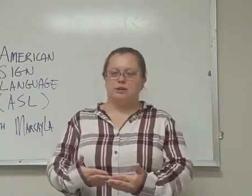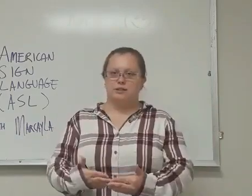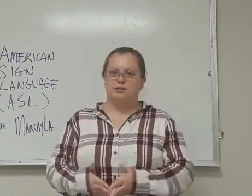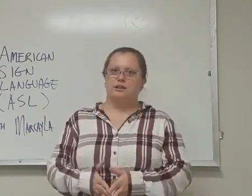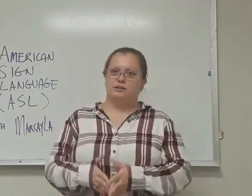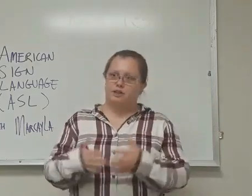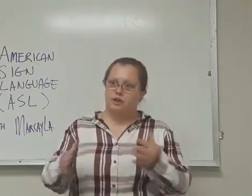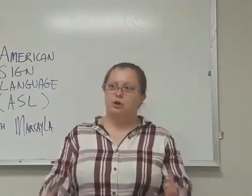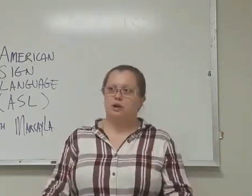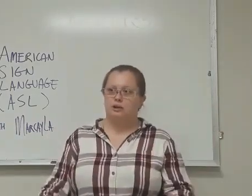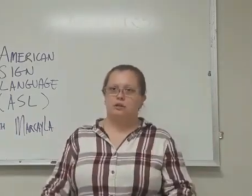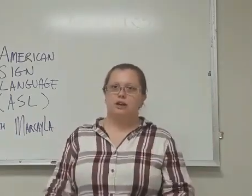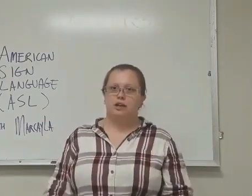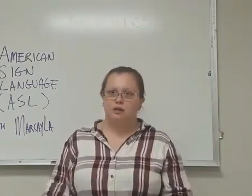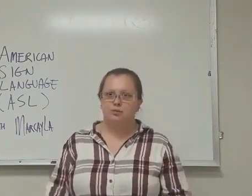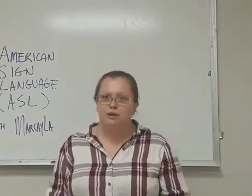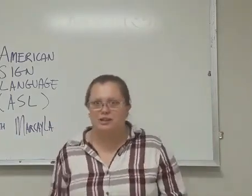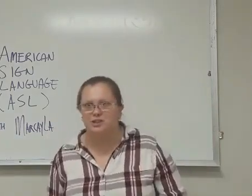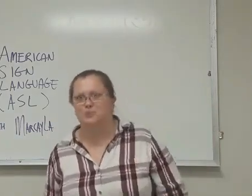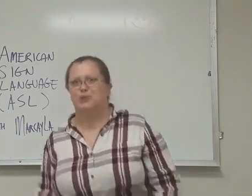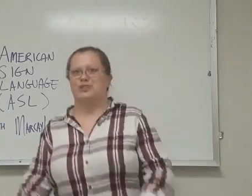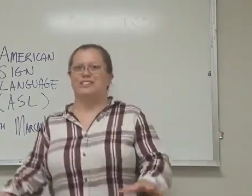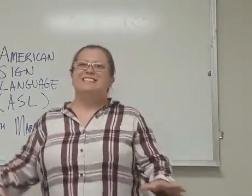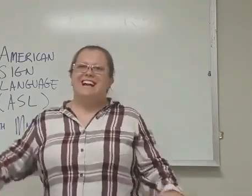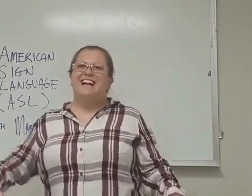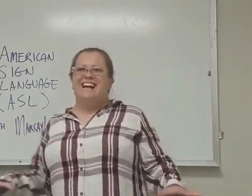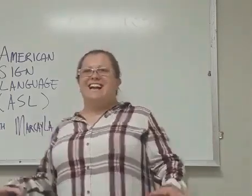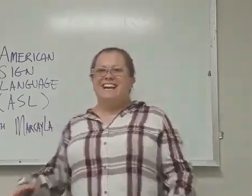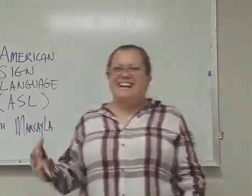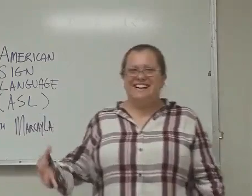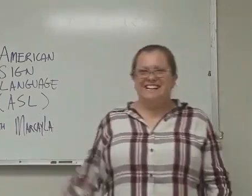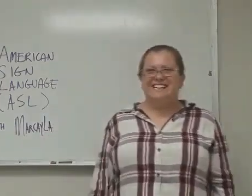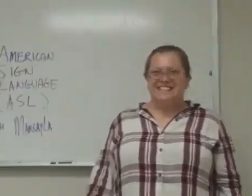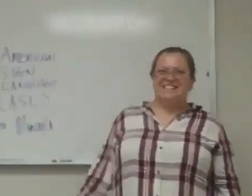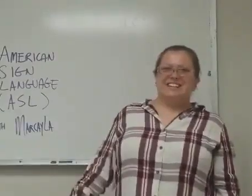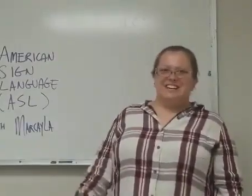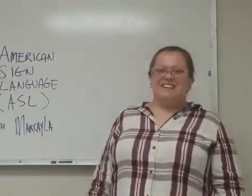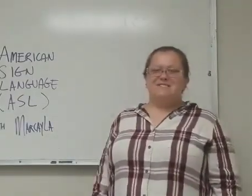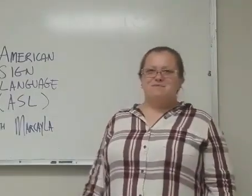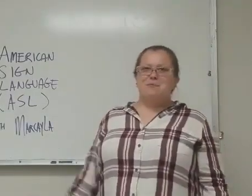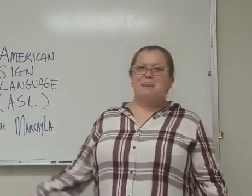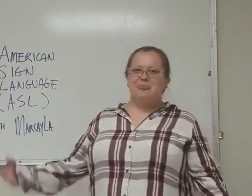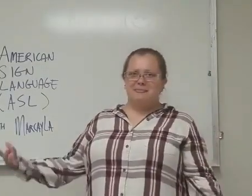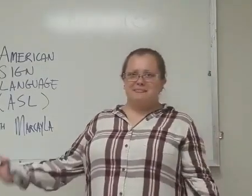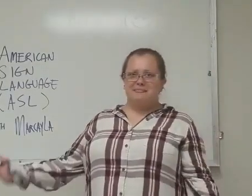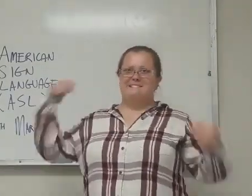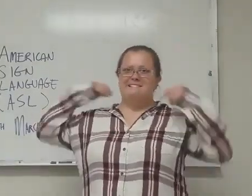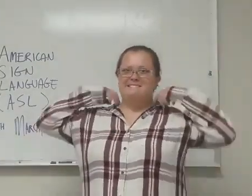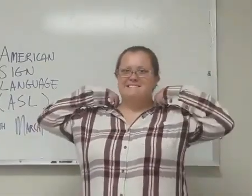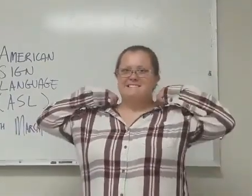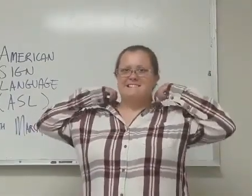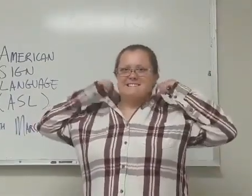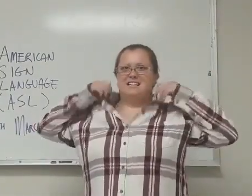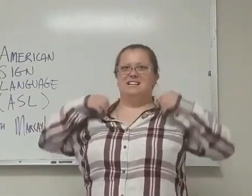and it's like, okay, I can't be mad at this person. Right. It's trying. So again, guys, it's point yourselves.